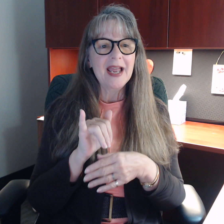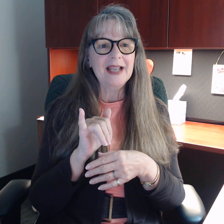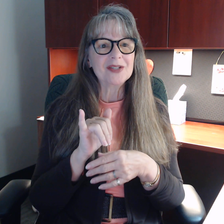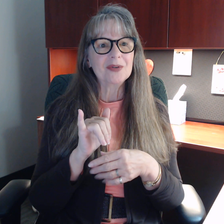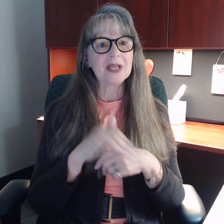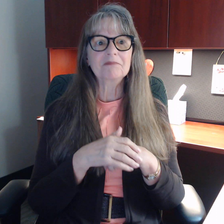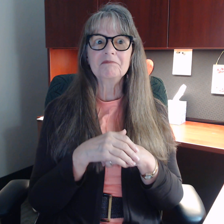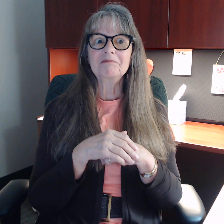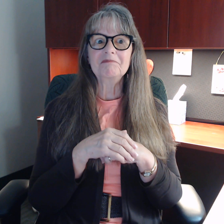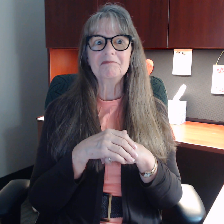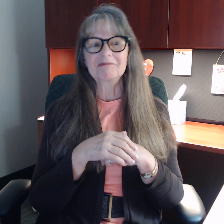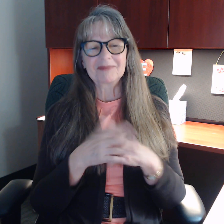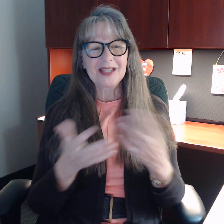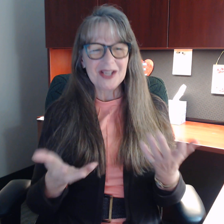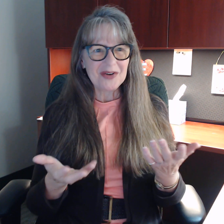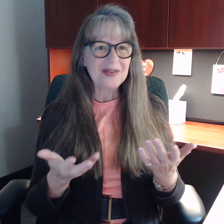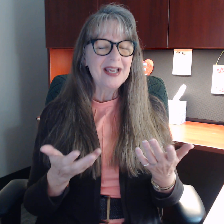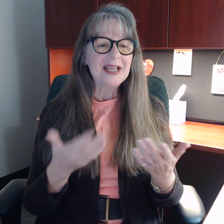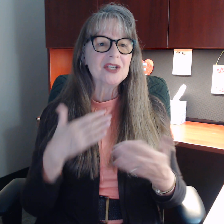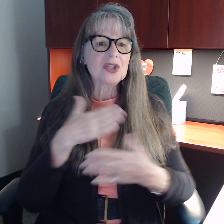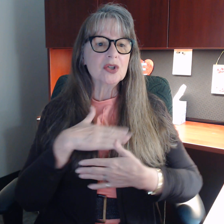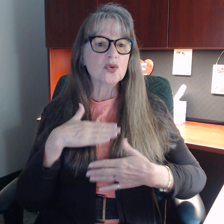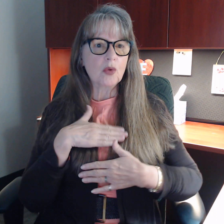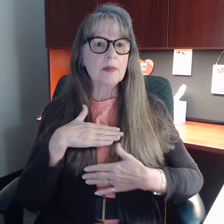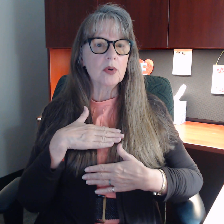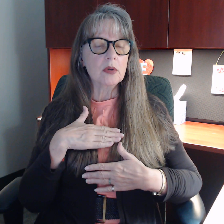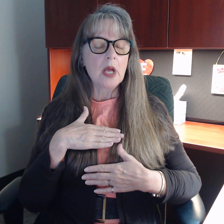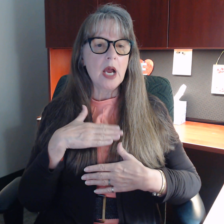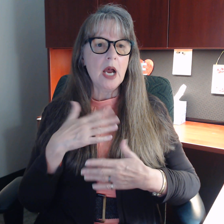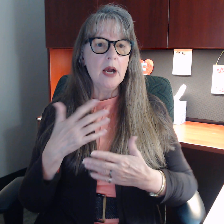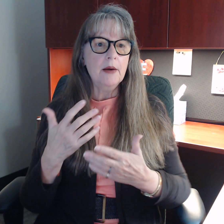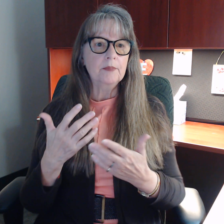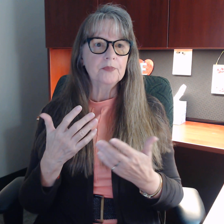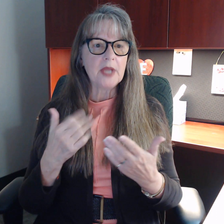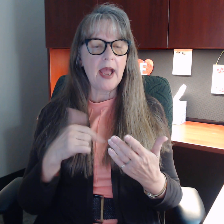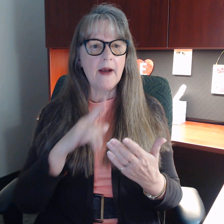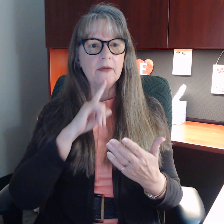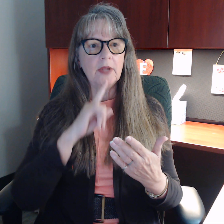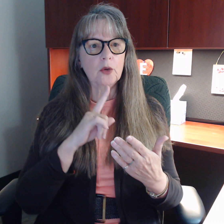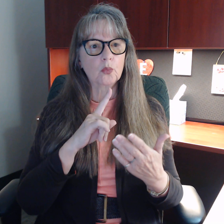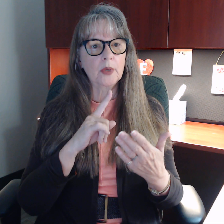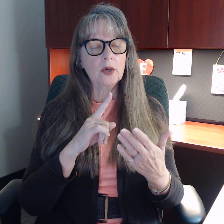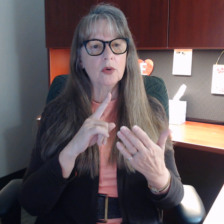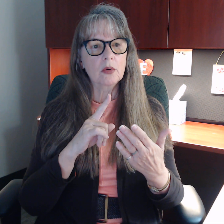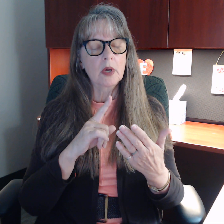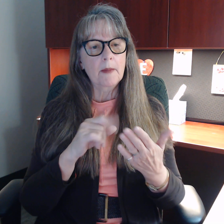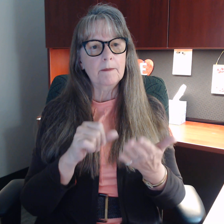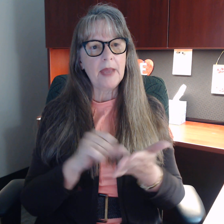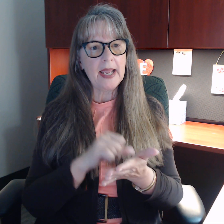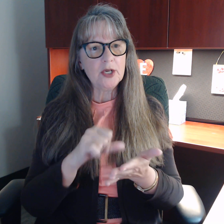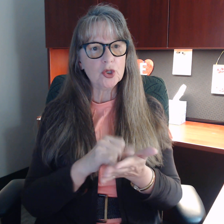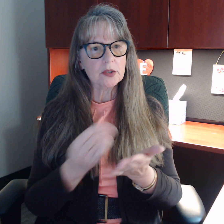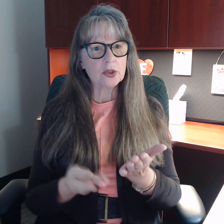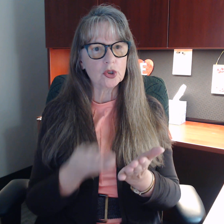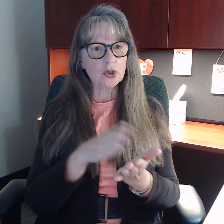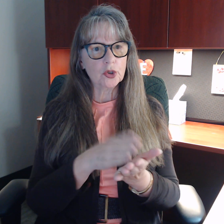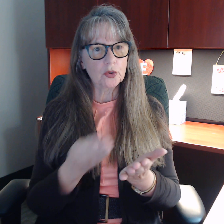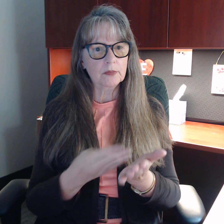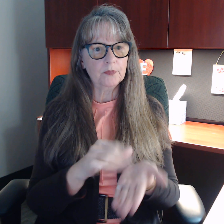so it's like it's just enjoyable to have like real pages to turn,